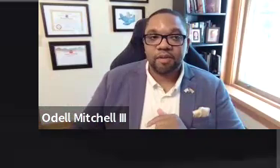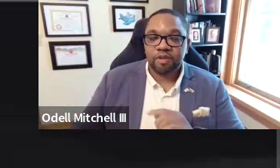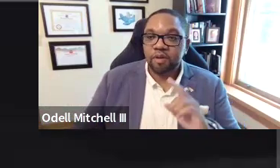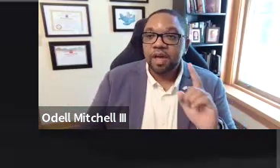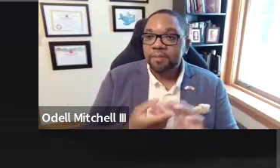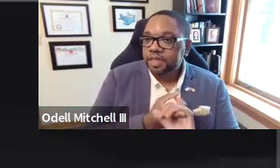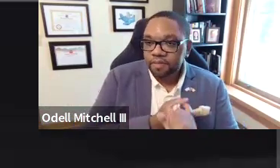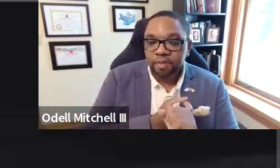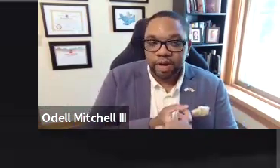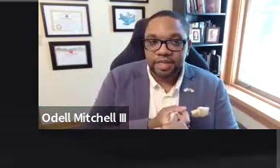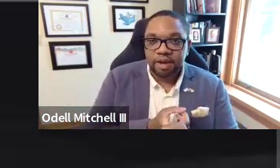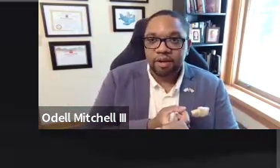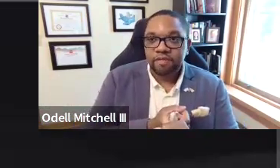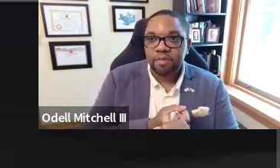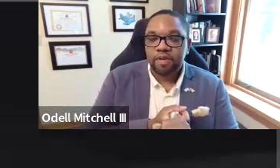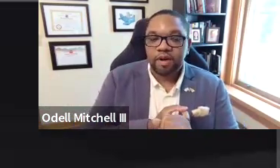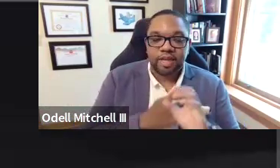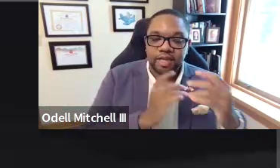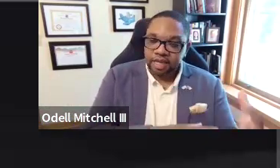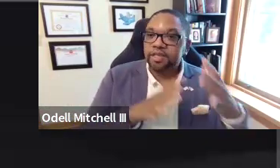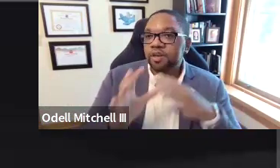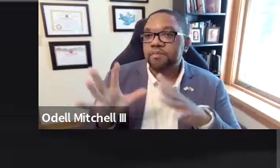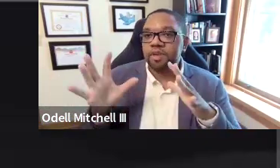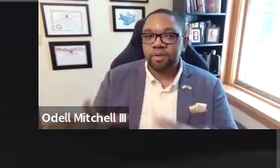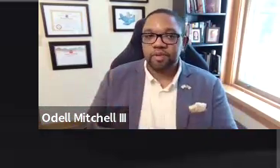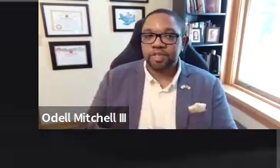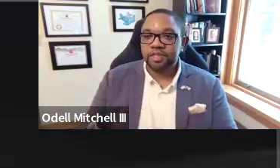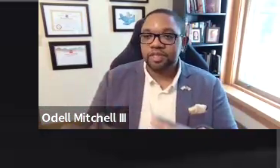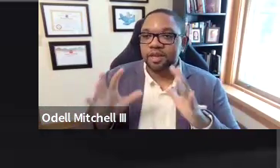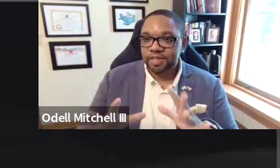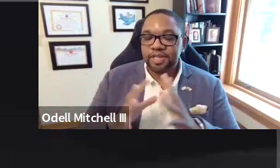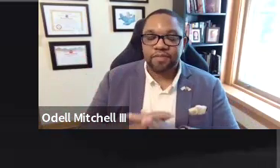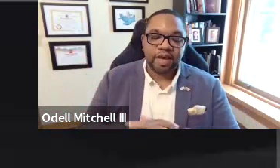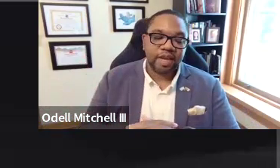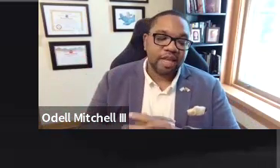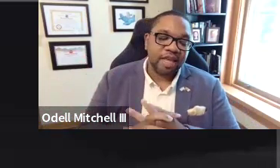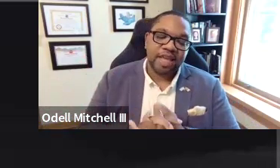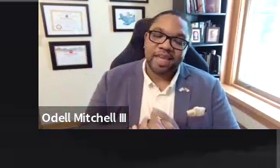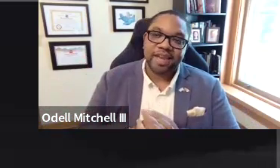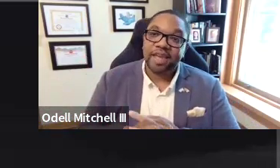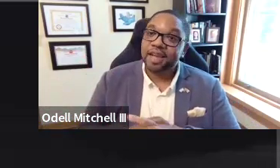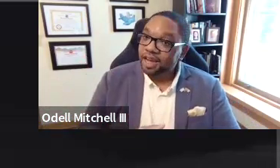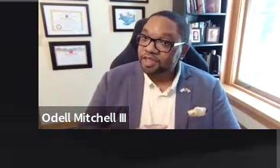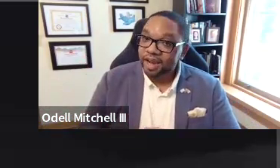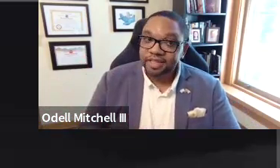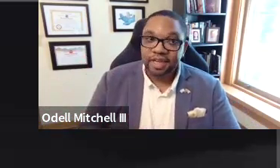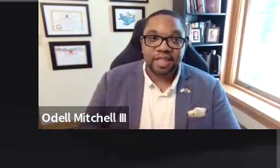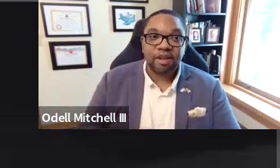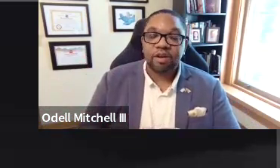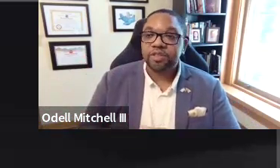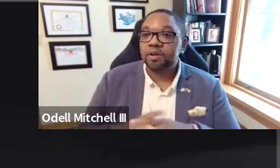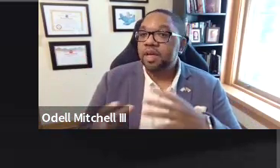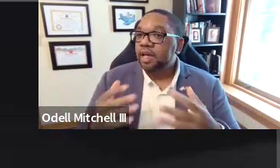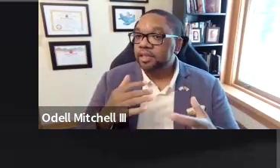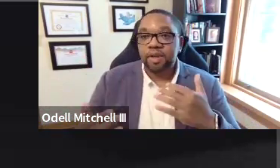talking about. So I'm going to give you a breakdown of some of our like key terms and provisions that we tend to find in a contract, and